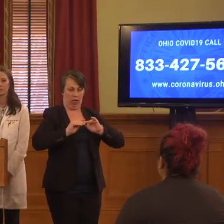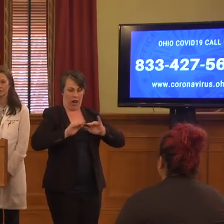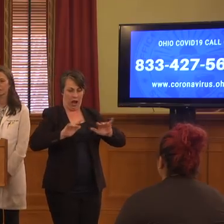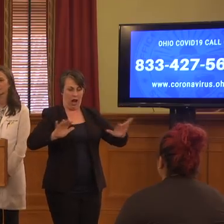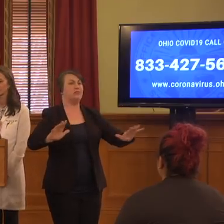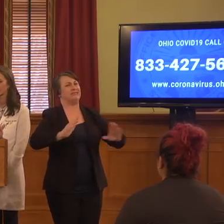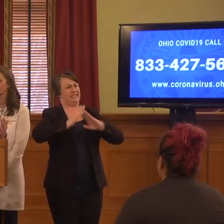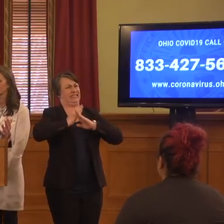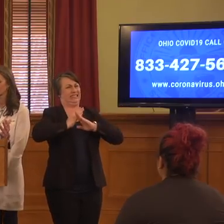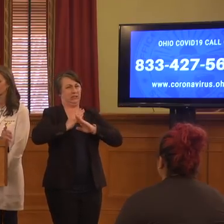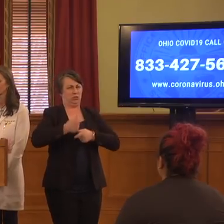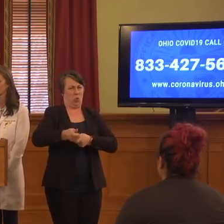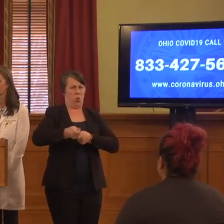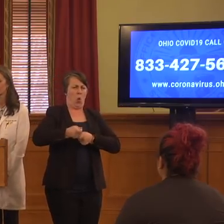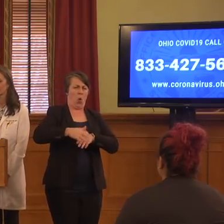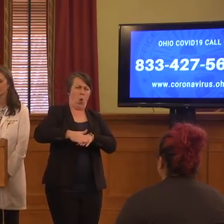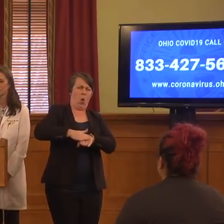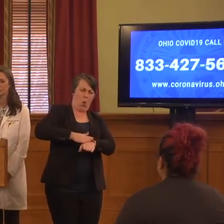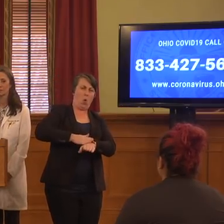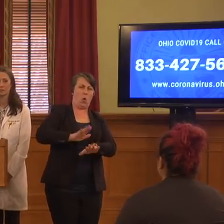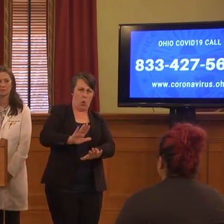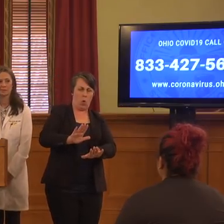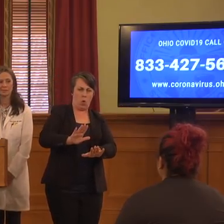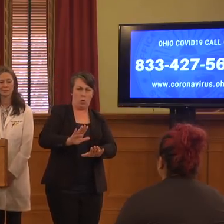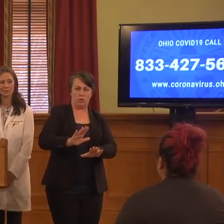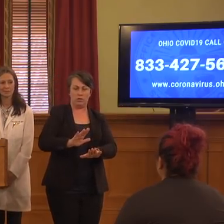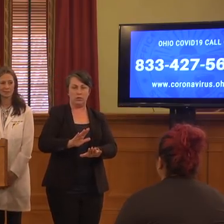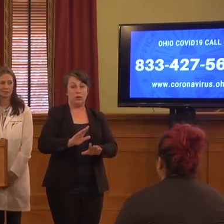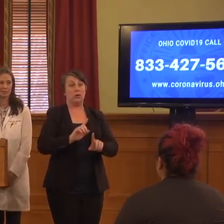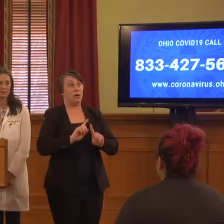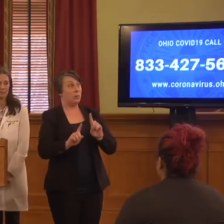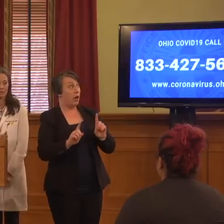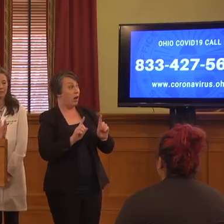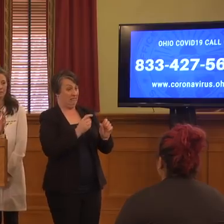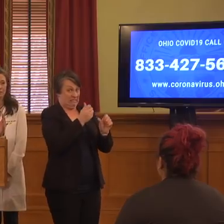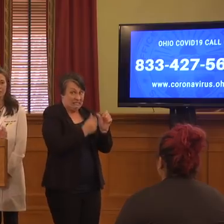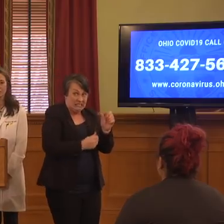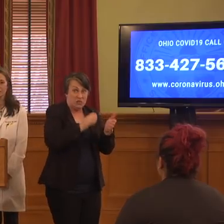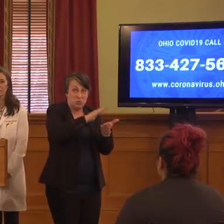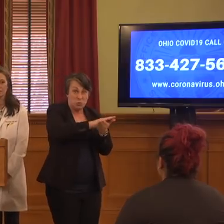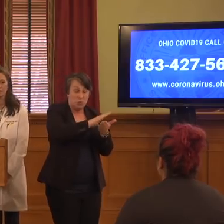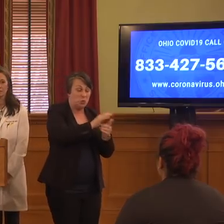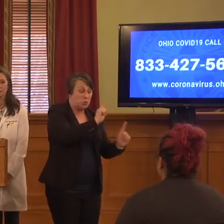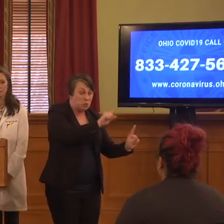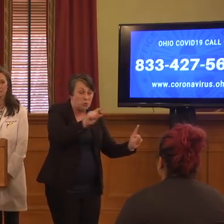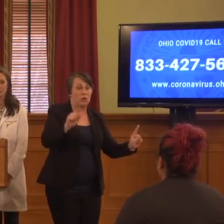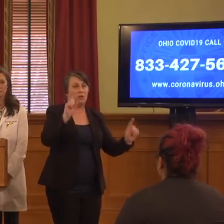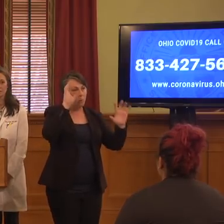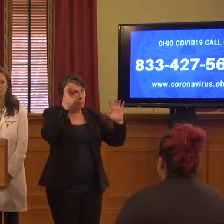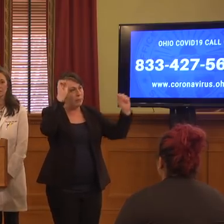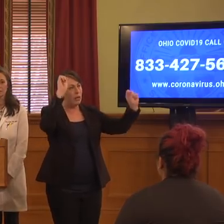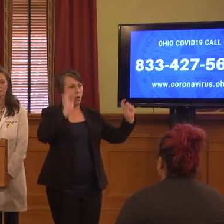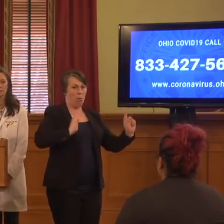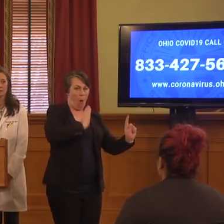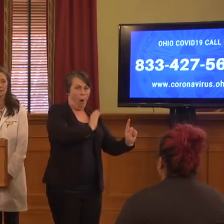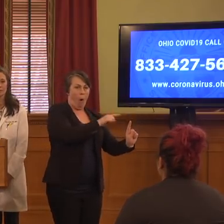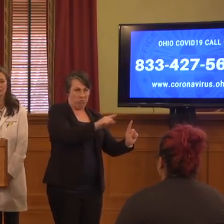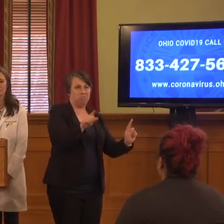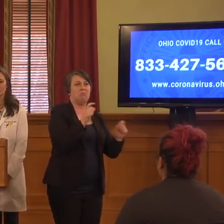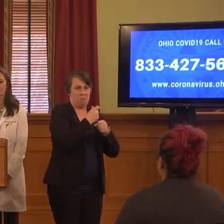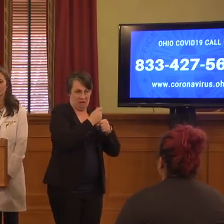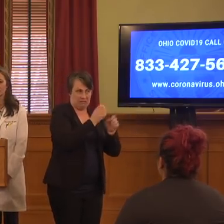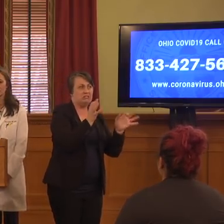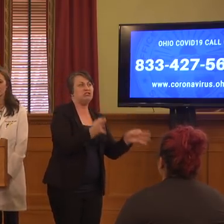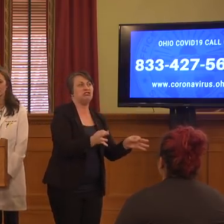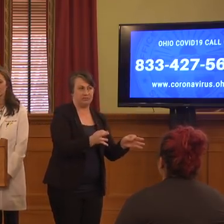this certainly resides at the local level with the superintendents and school boards and the school officials.